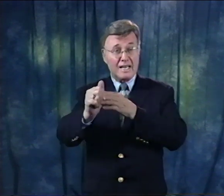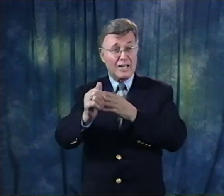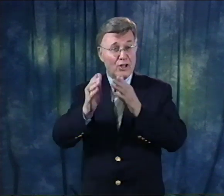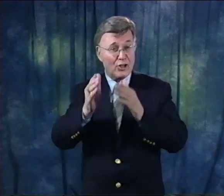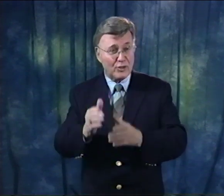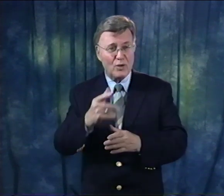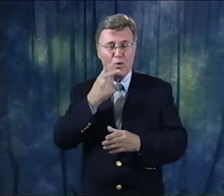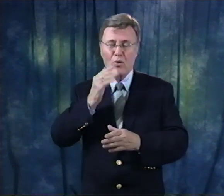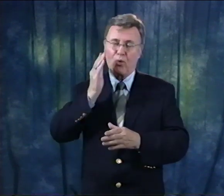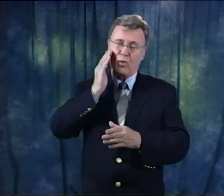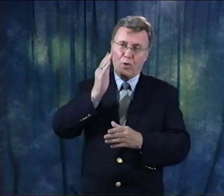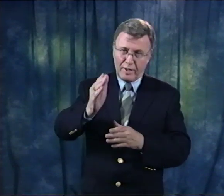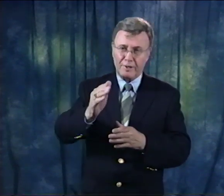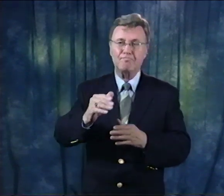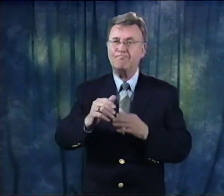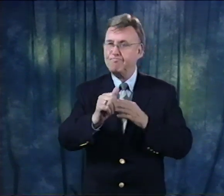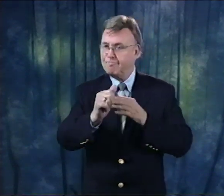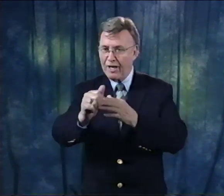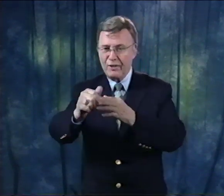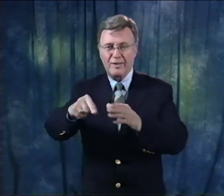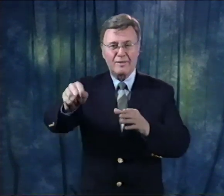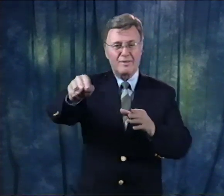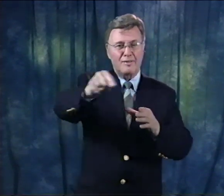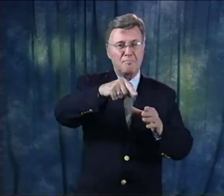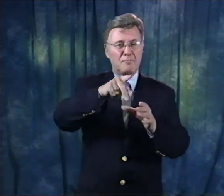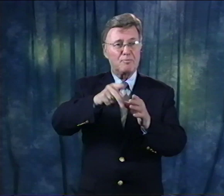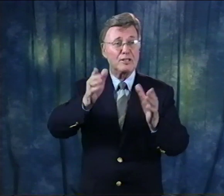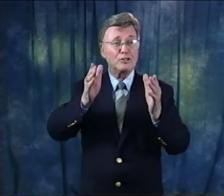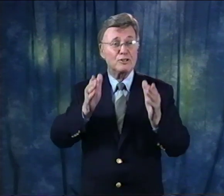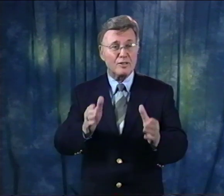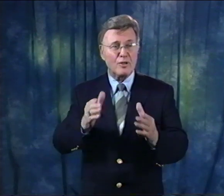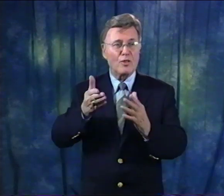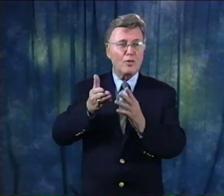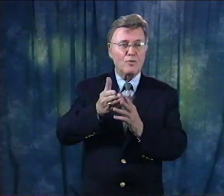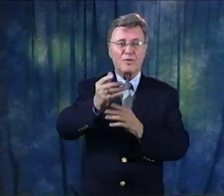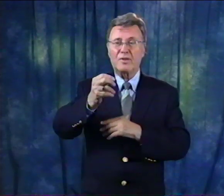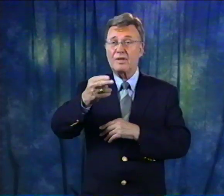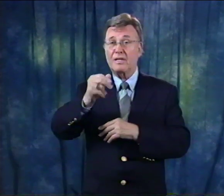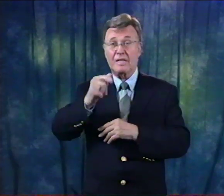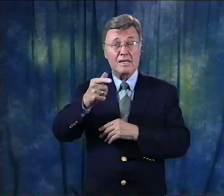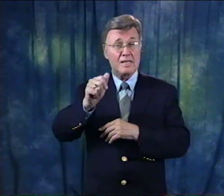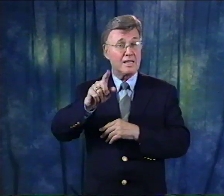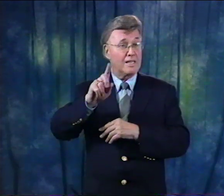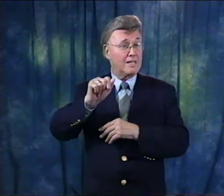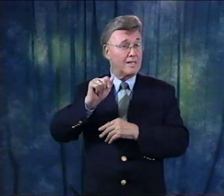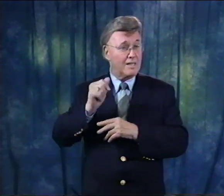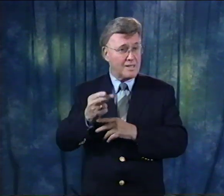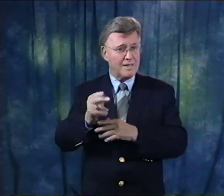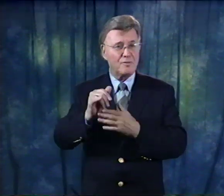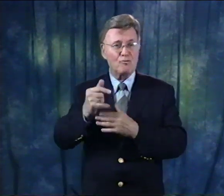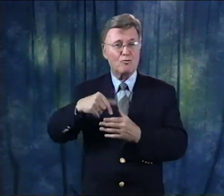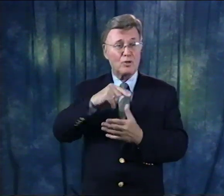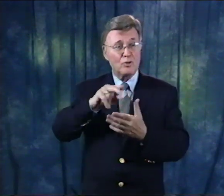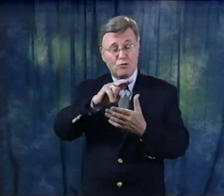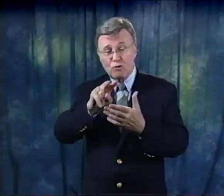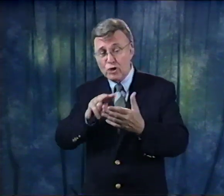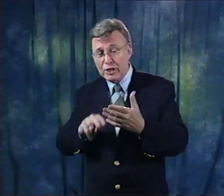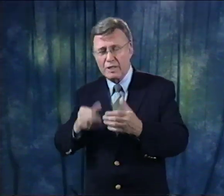selects a leader who will lead the participants throughout the Haggadah that